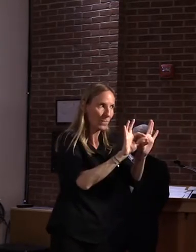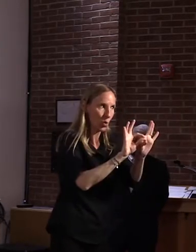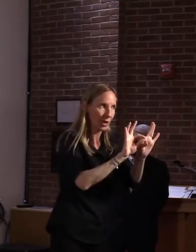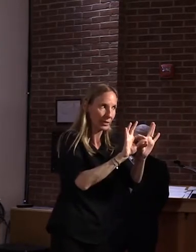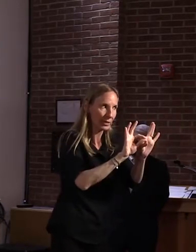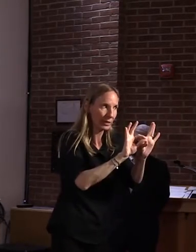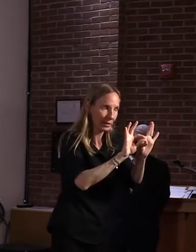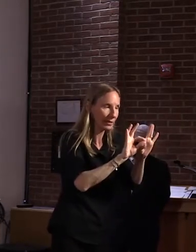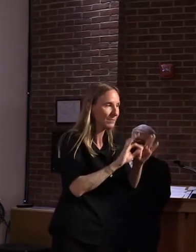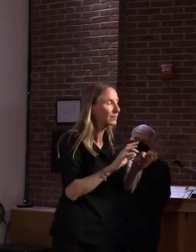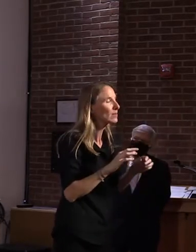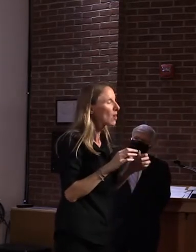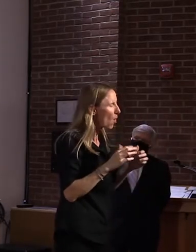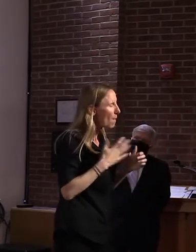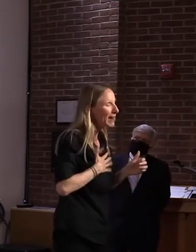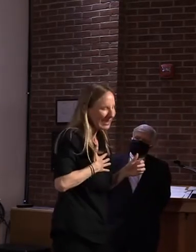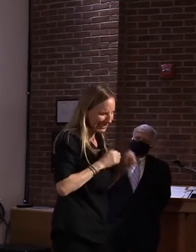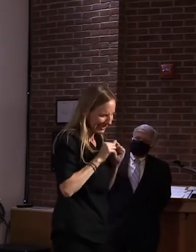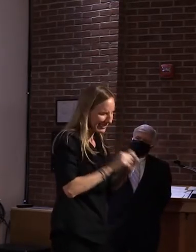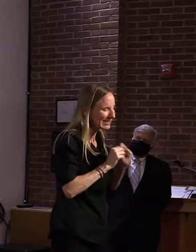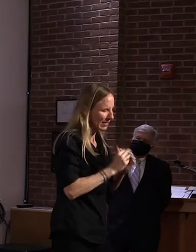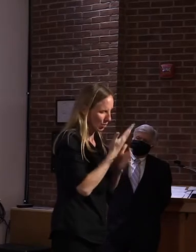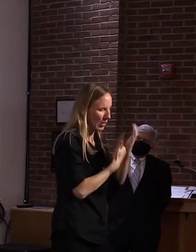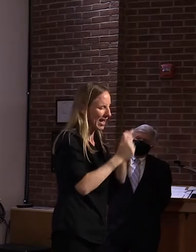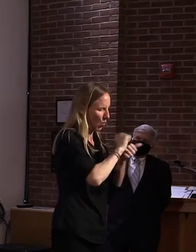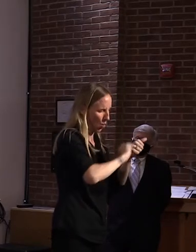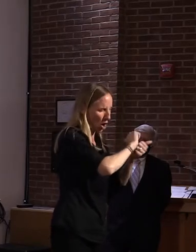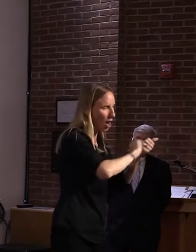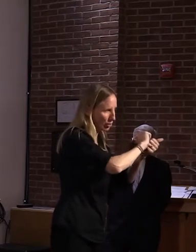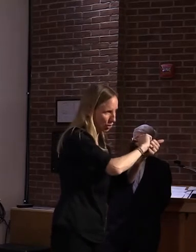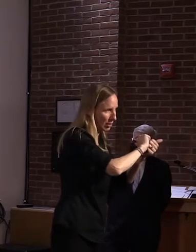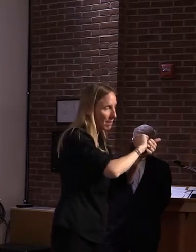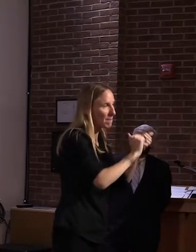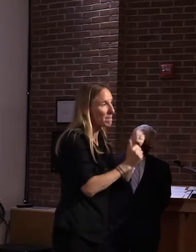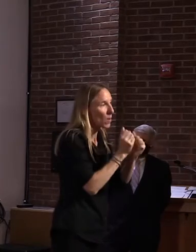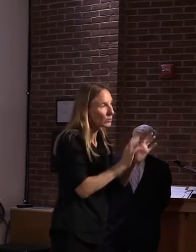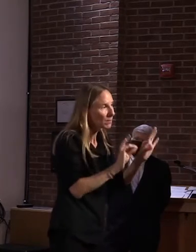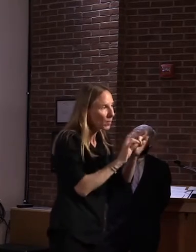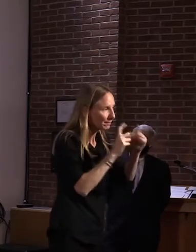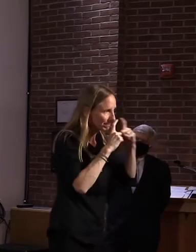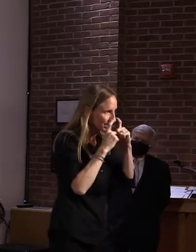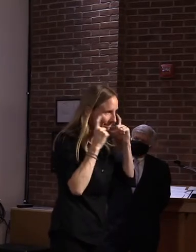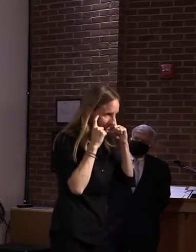lot, but you'll do a lot better if you also wear a facial covering.